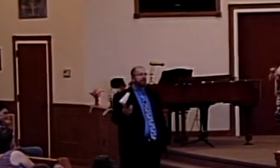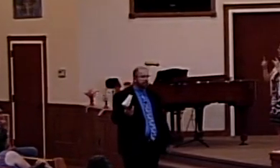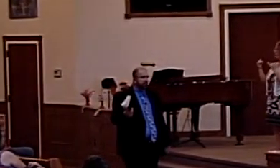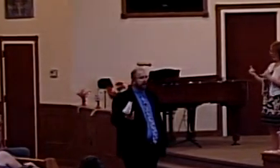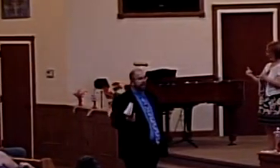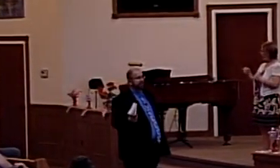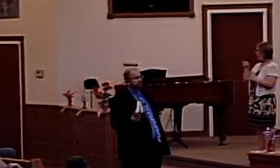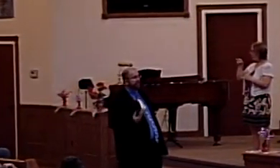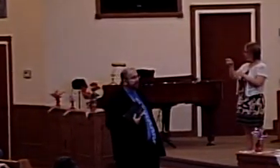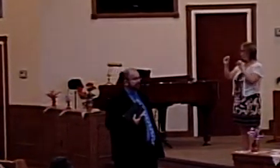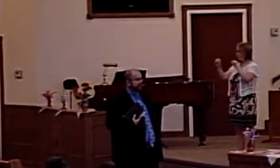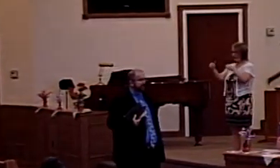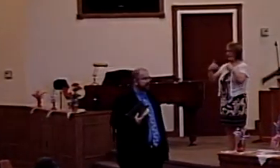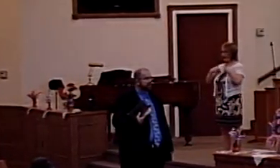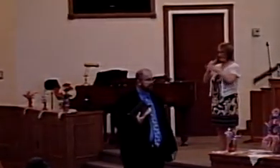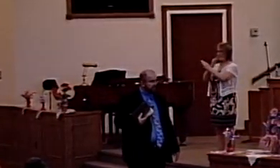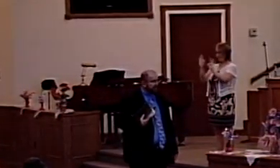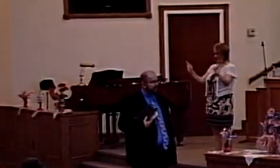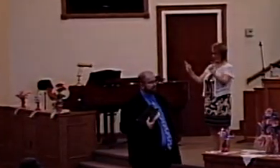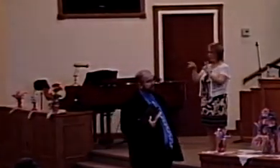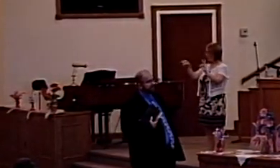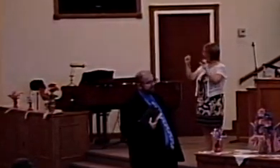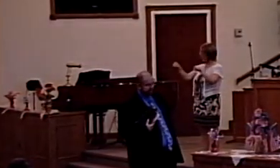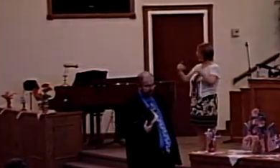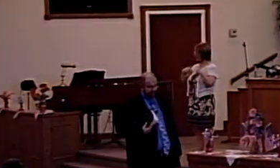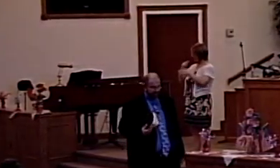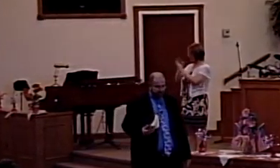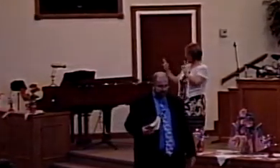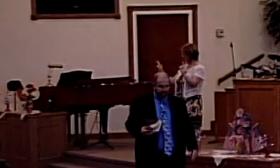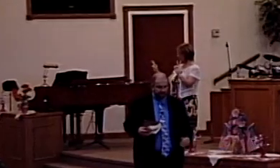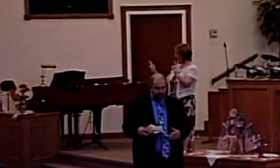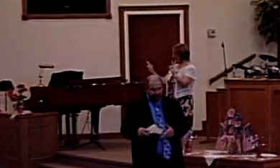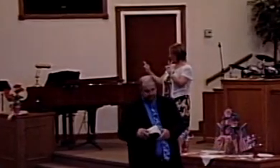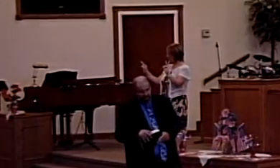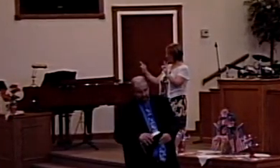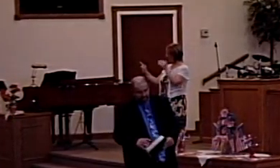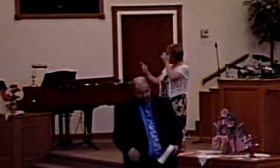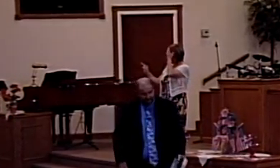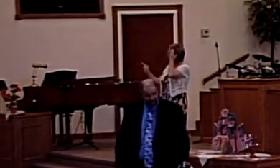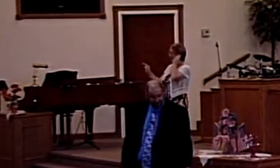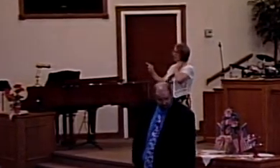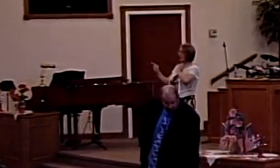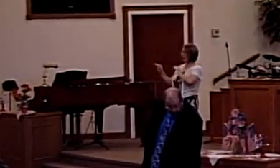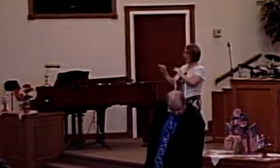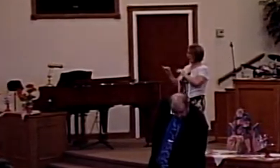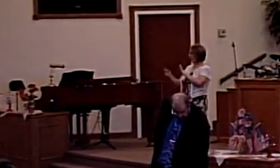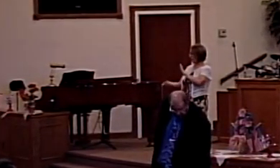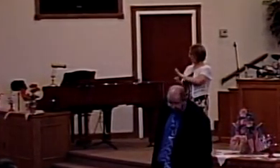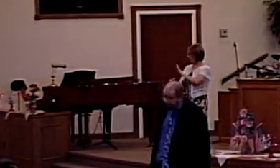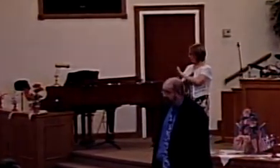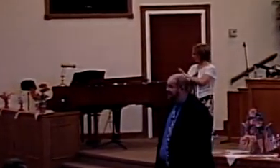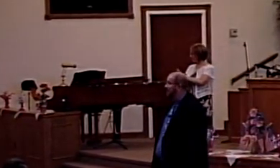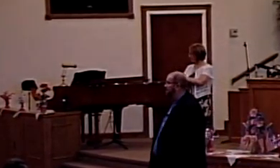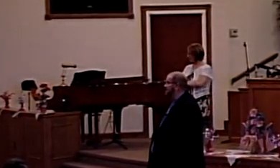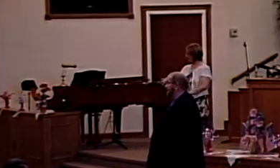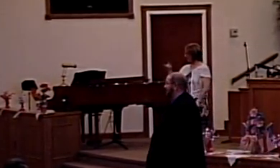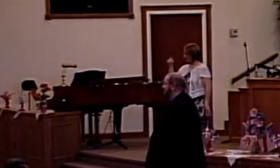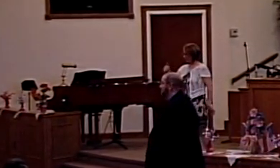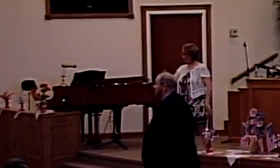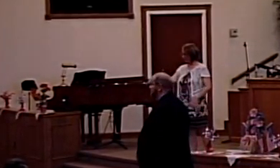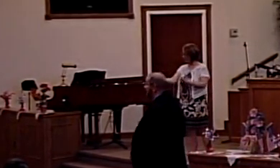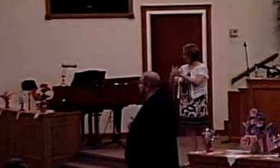today, you can have freedom. You can have freedom. It was there that the Apostle Paul found himself in prison, him